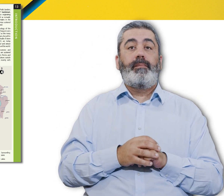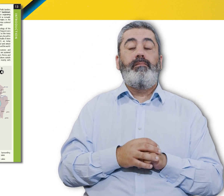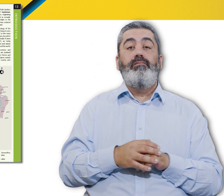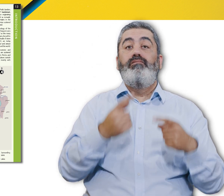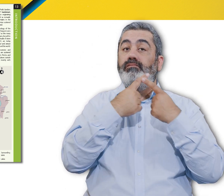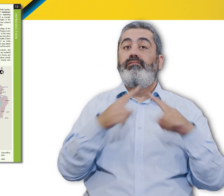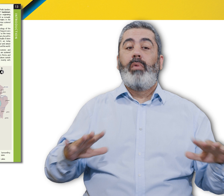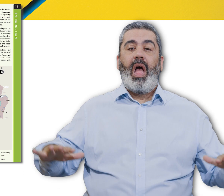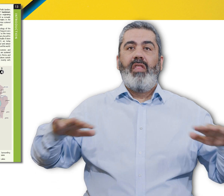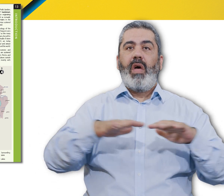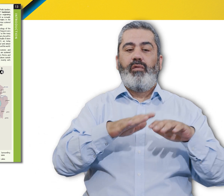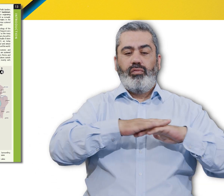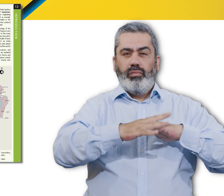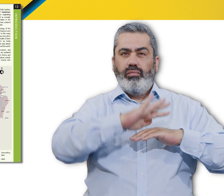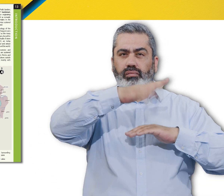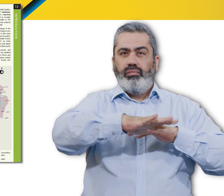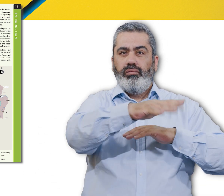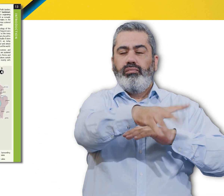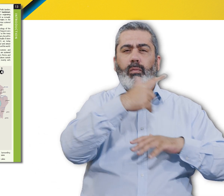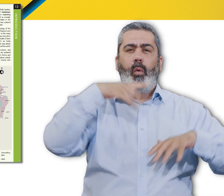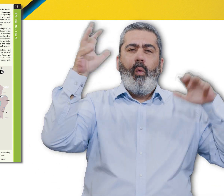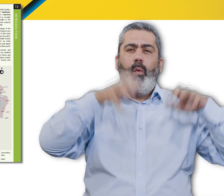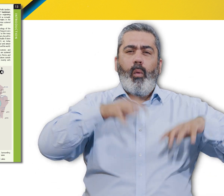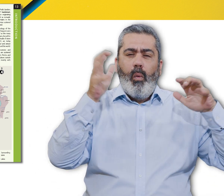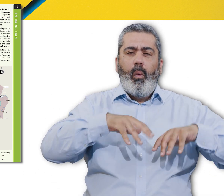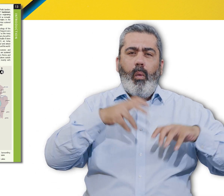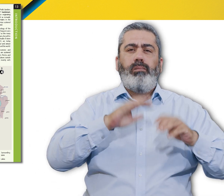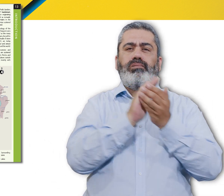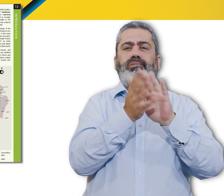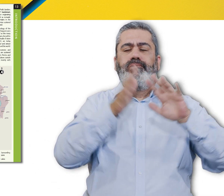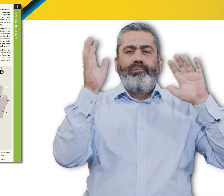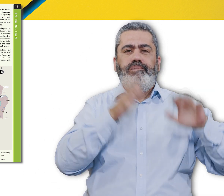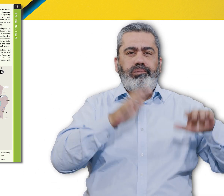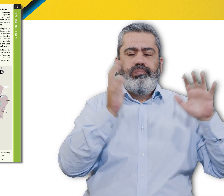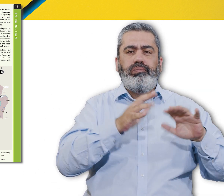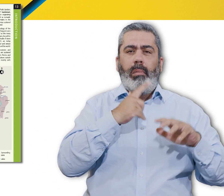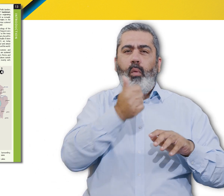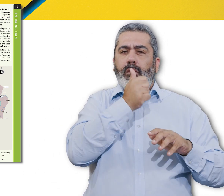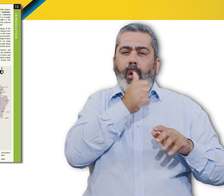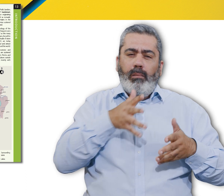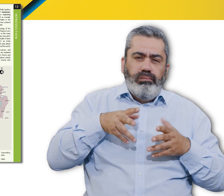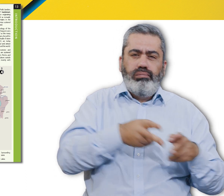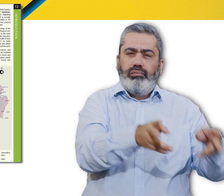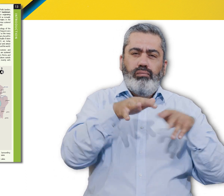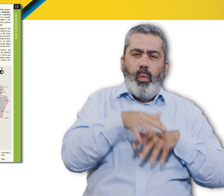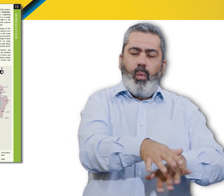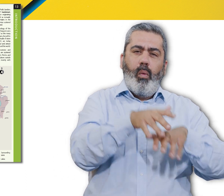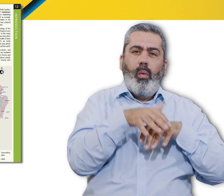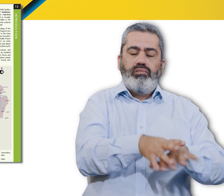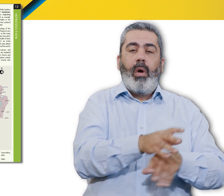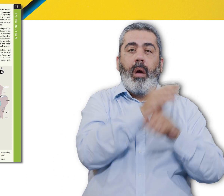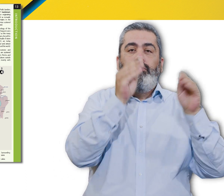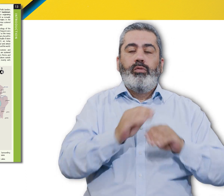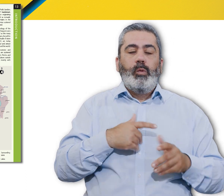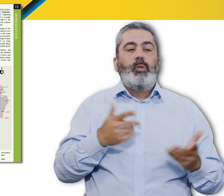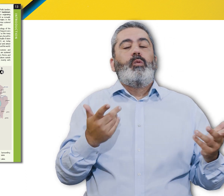mainland. The particular morphology of the land, the climate with frequent rains and snowfalls, as well as the many rushing streams and